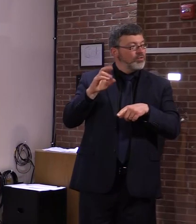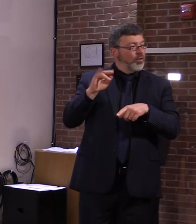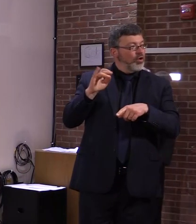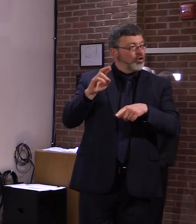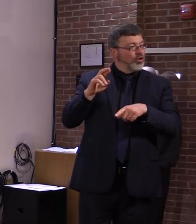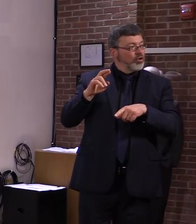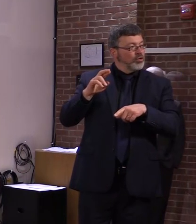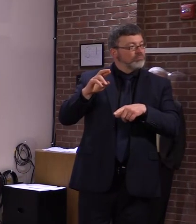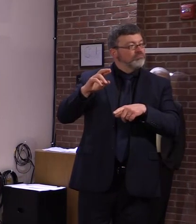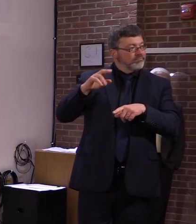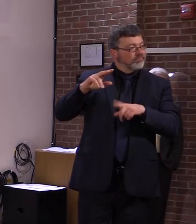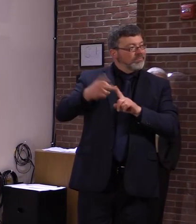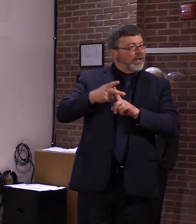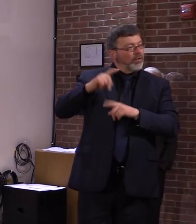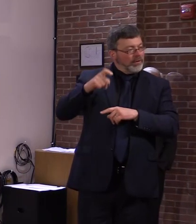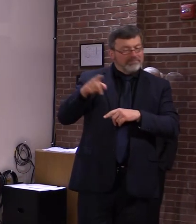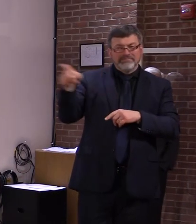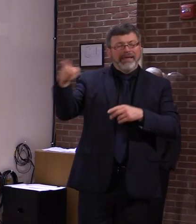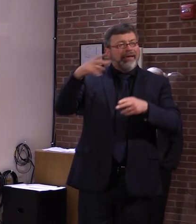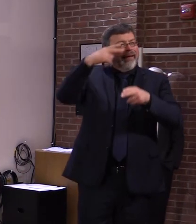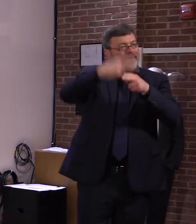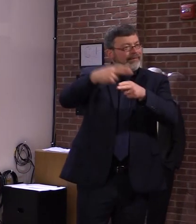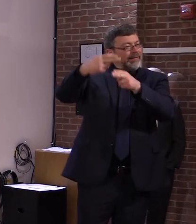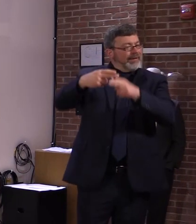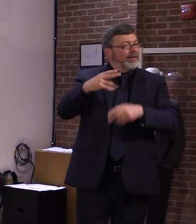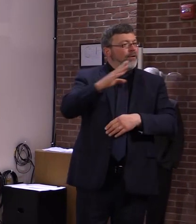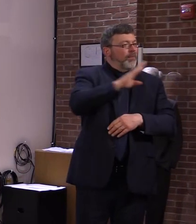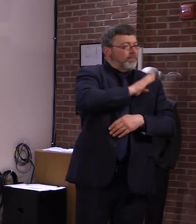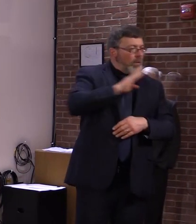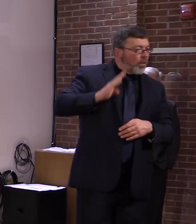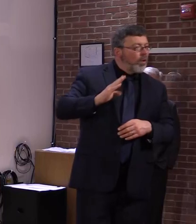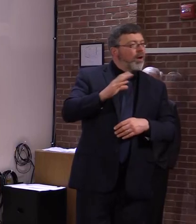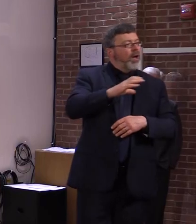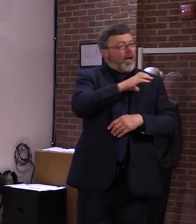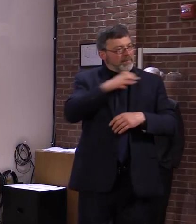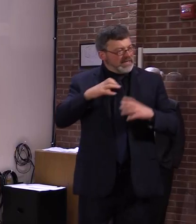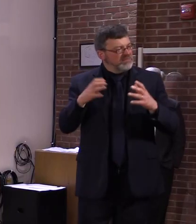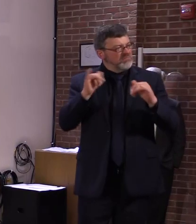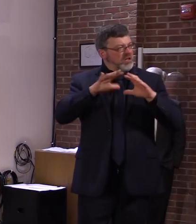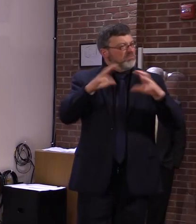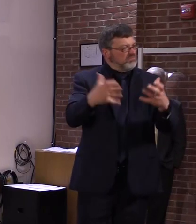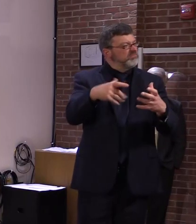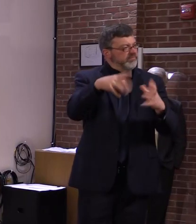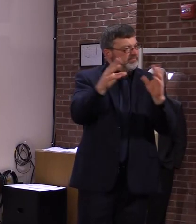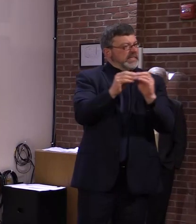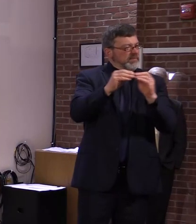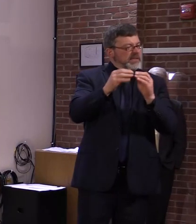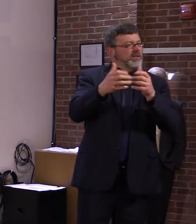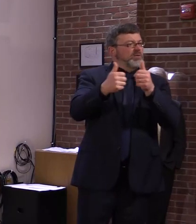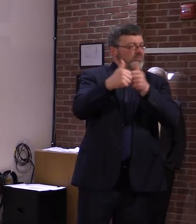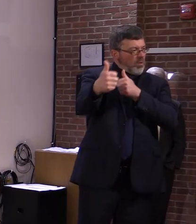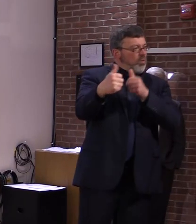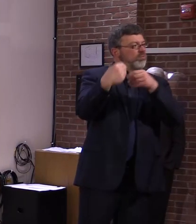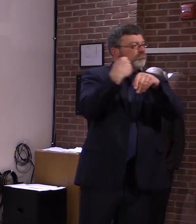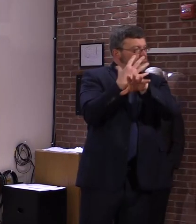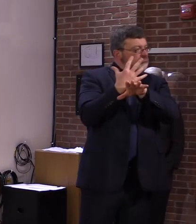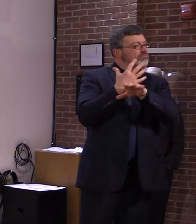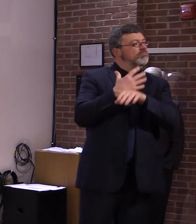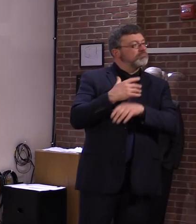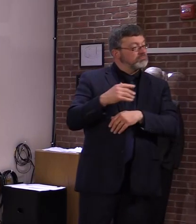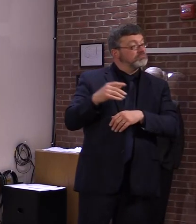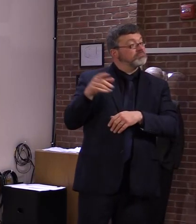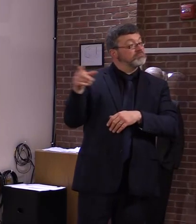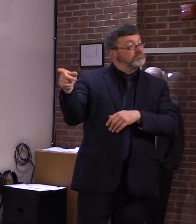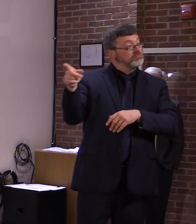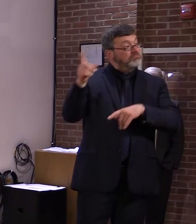have you seen any projections as to how much the state has saved from not having to pay out